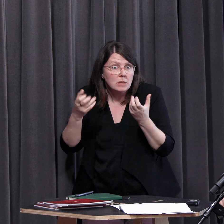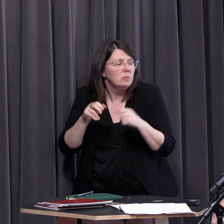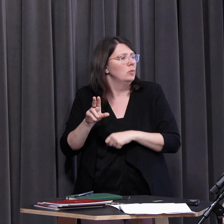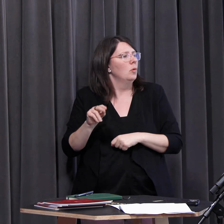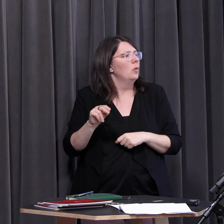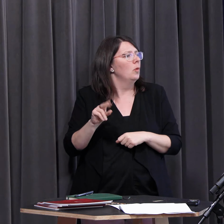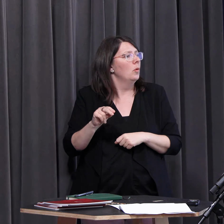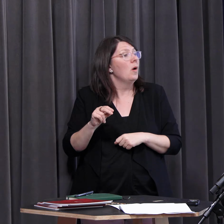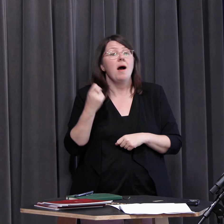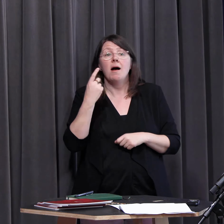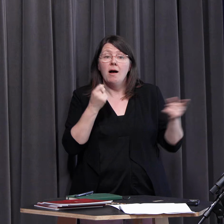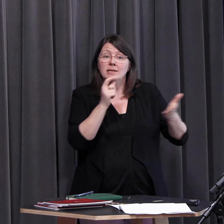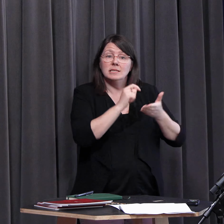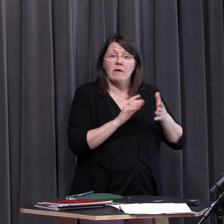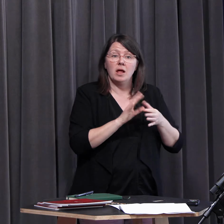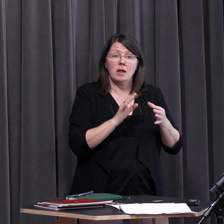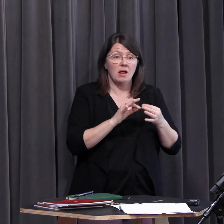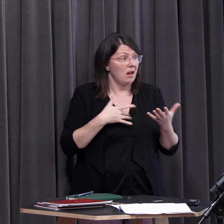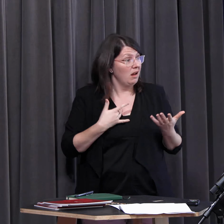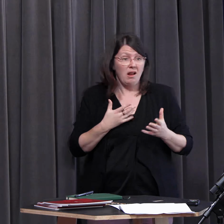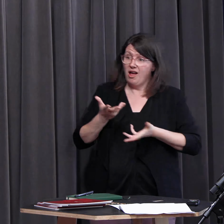she never felt a communication barrier.